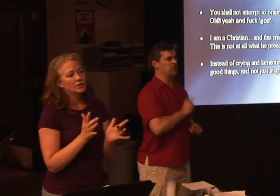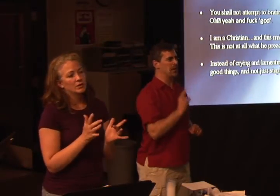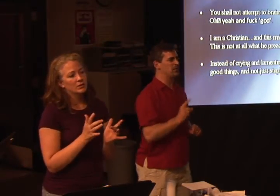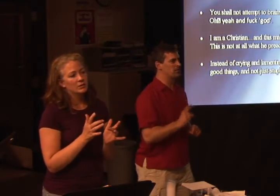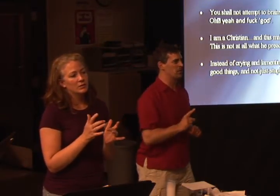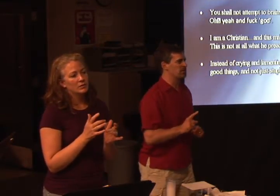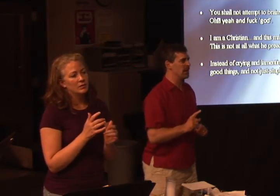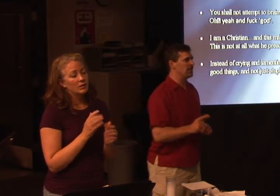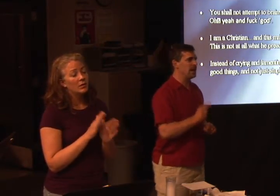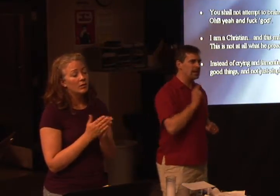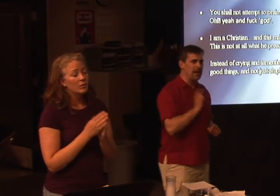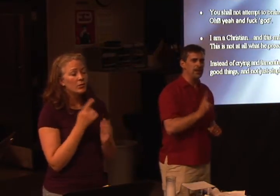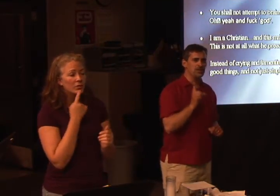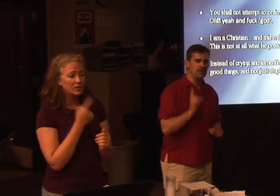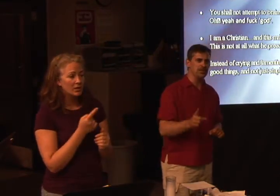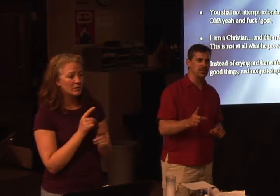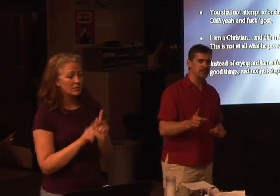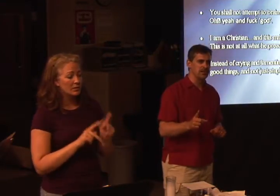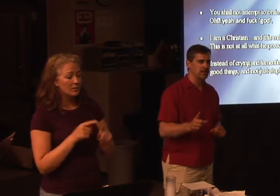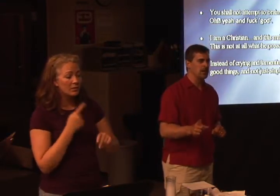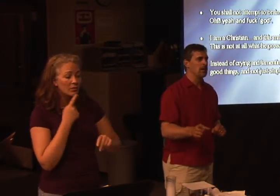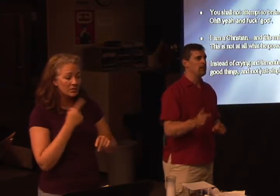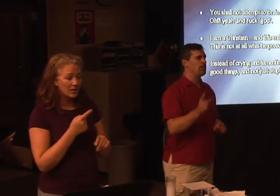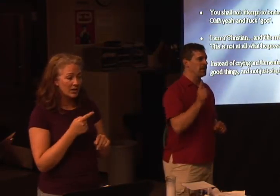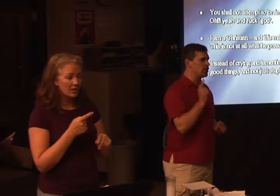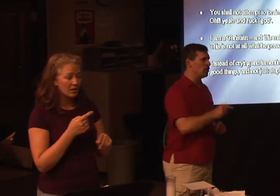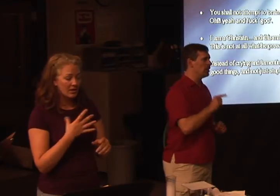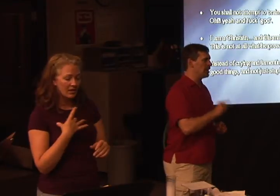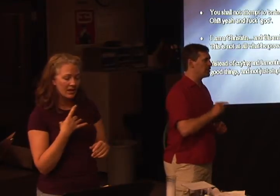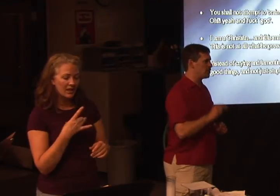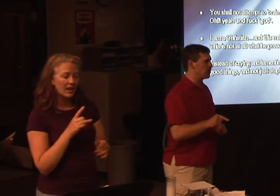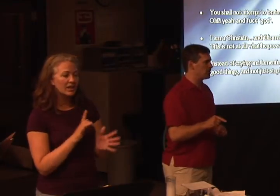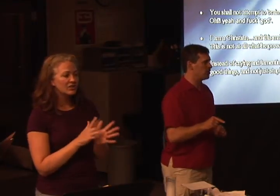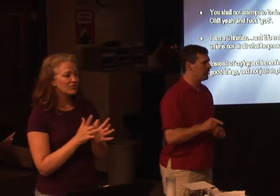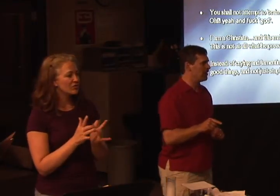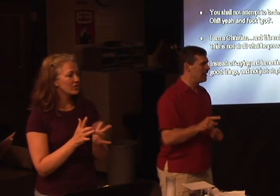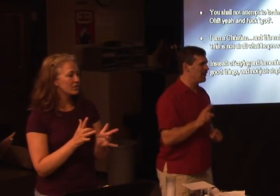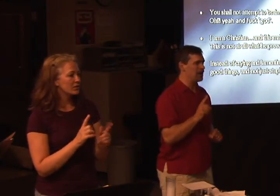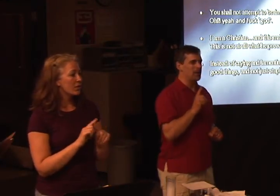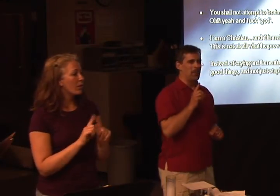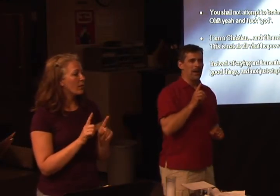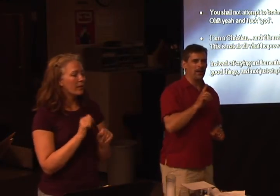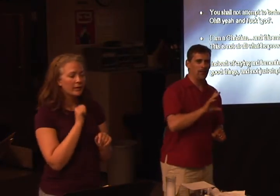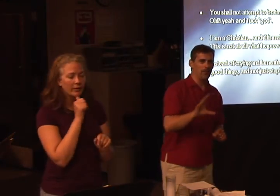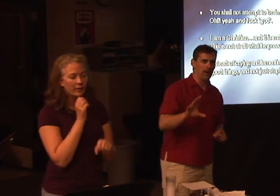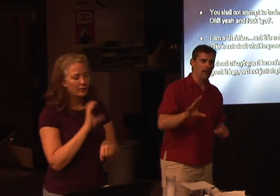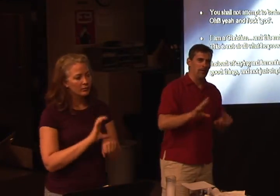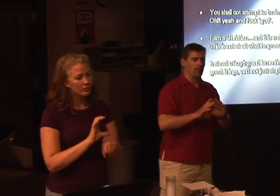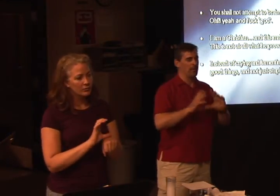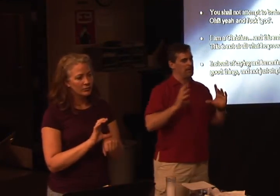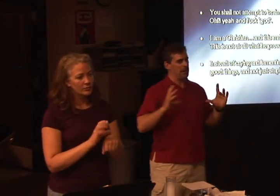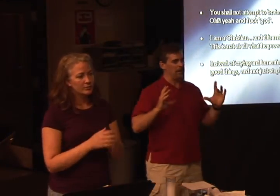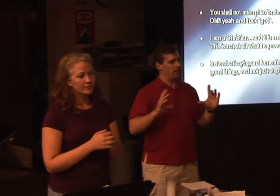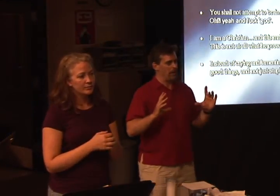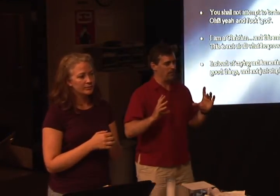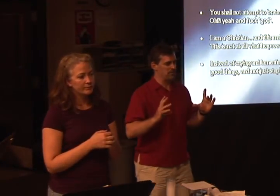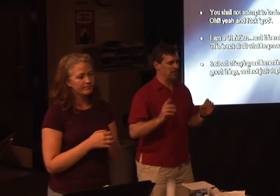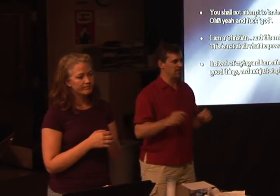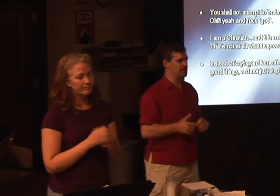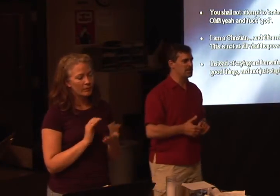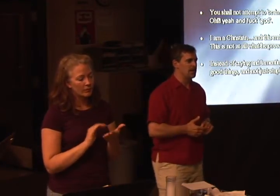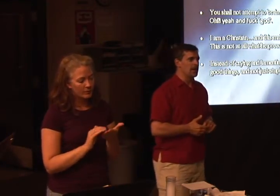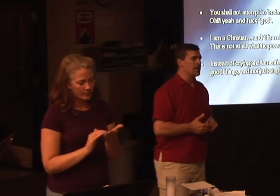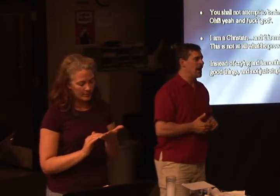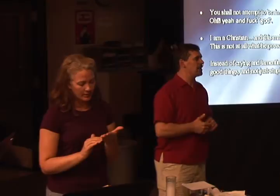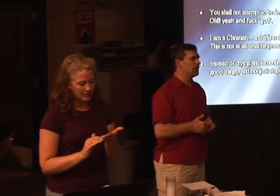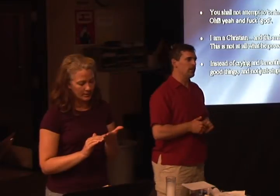people outside the church say they like Jesus, but they don't like the church. In fact, I love the I love the bumper sticker